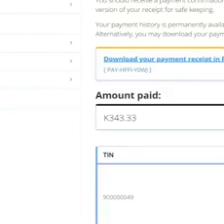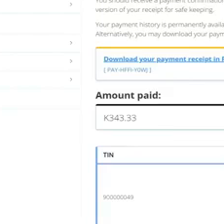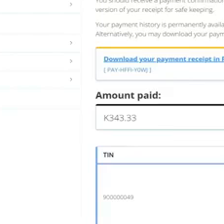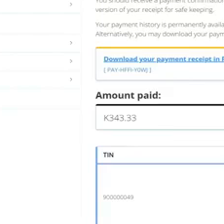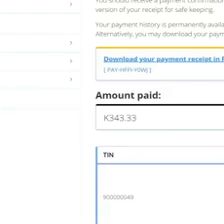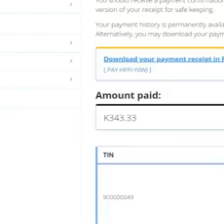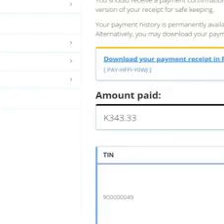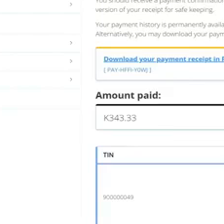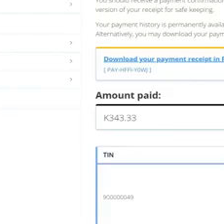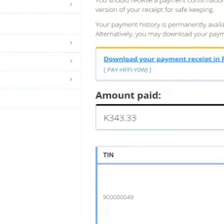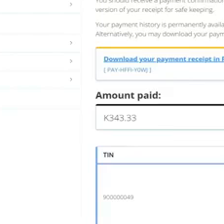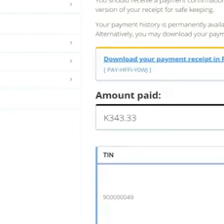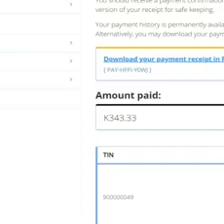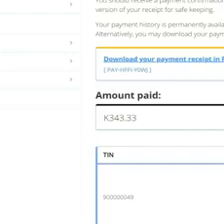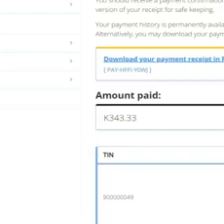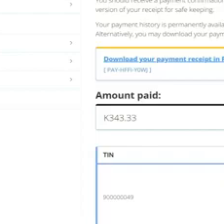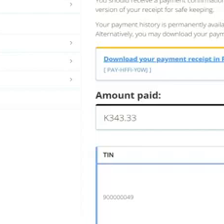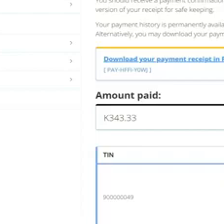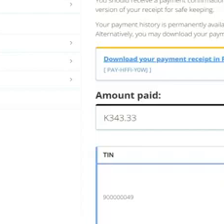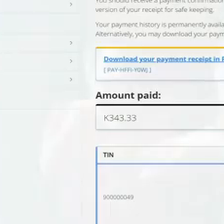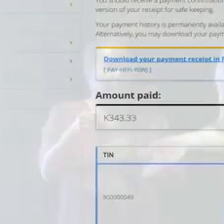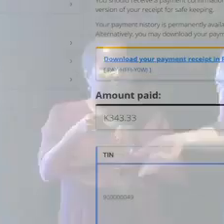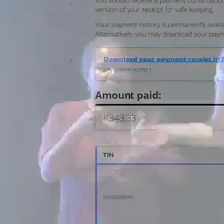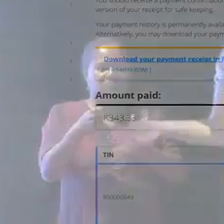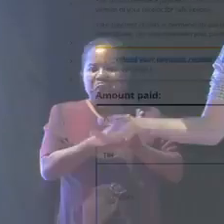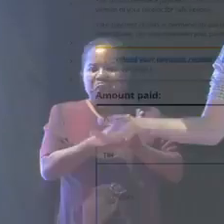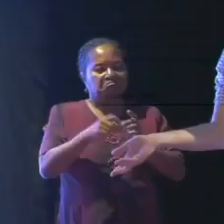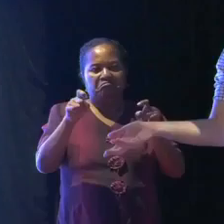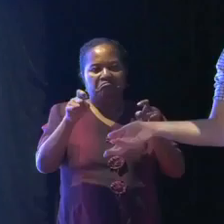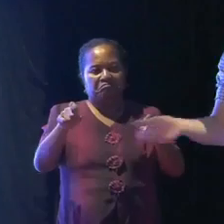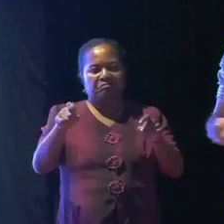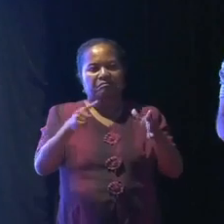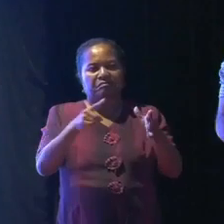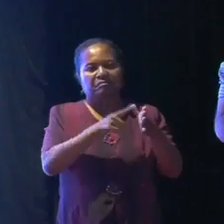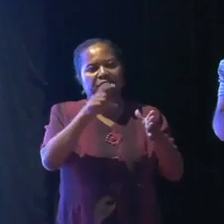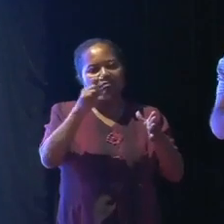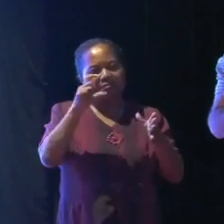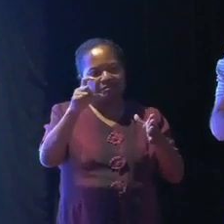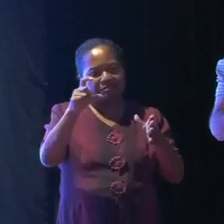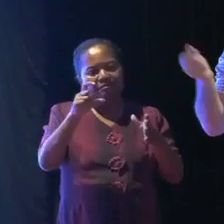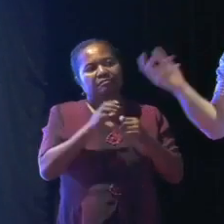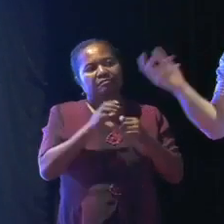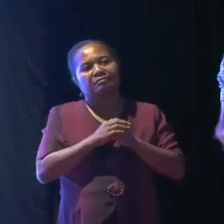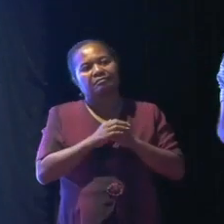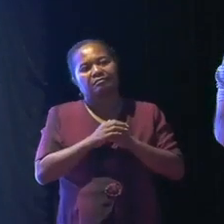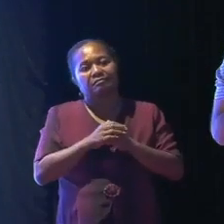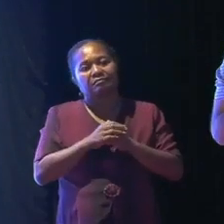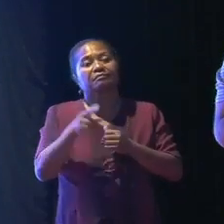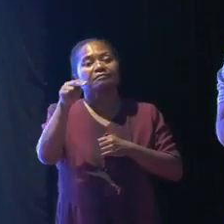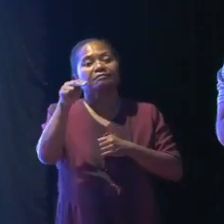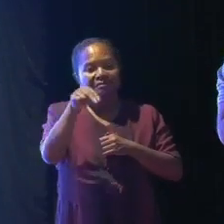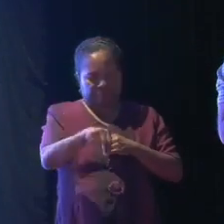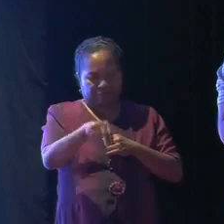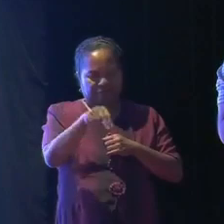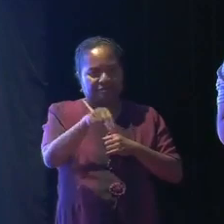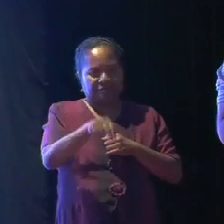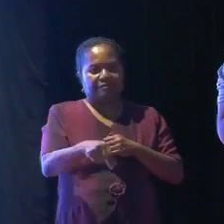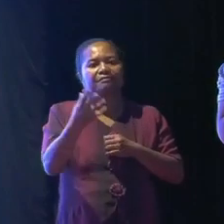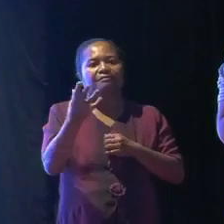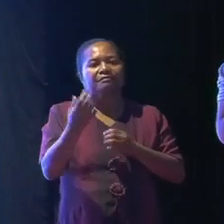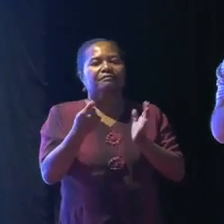If you try and pay us with no money in your account, it's not going to come through, obviously. So you need to make sure you've got money in the